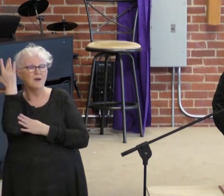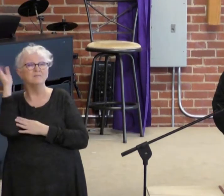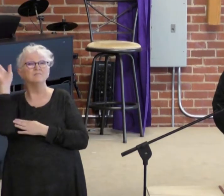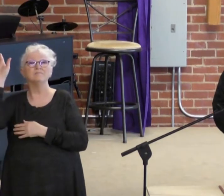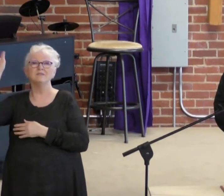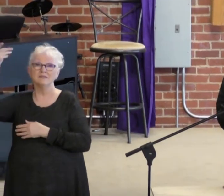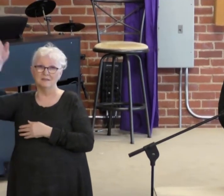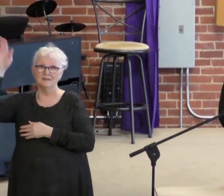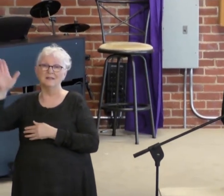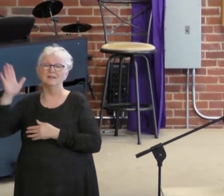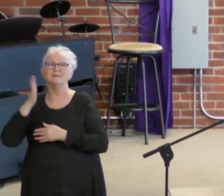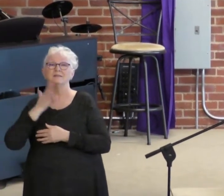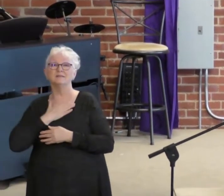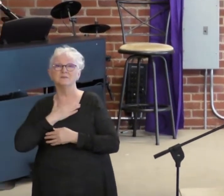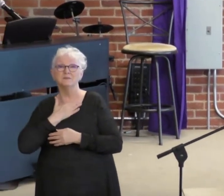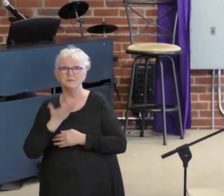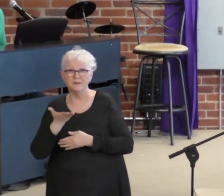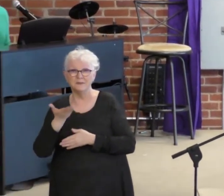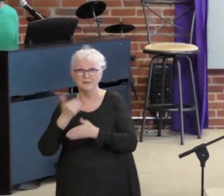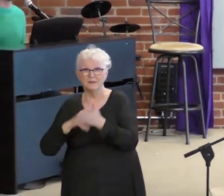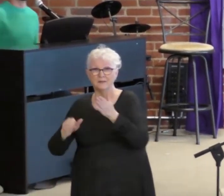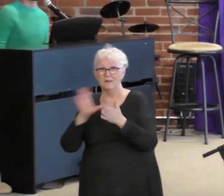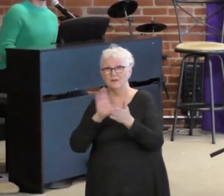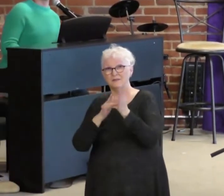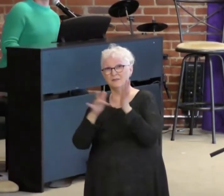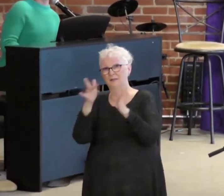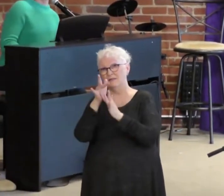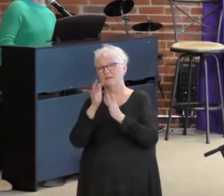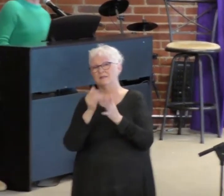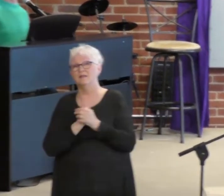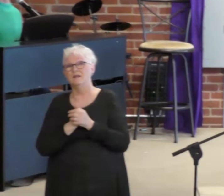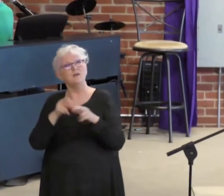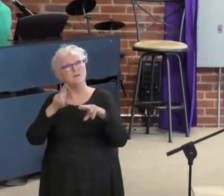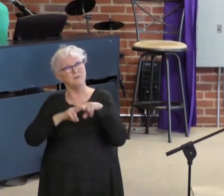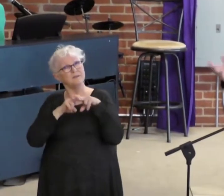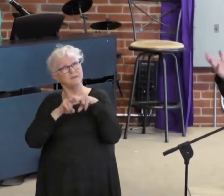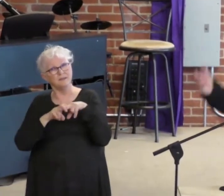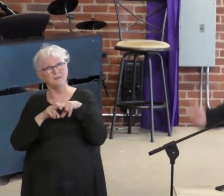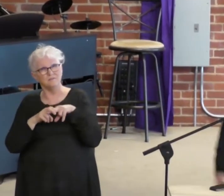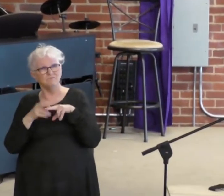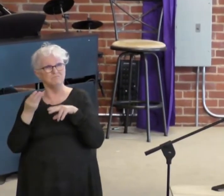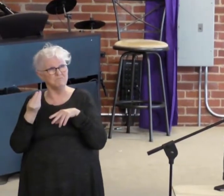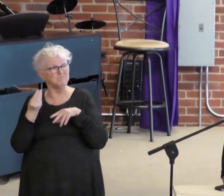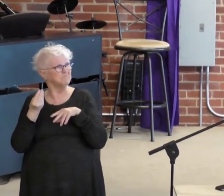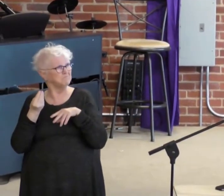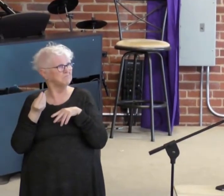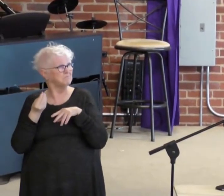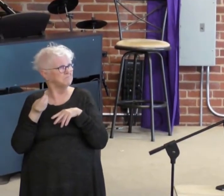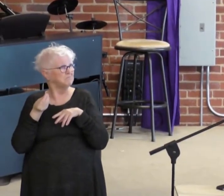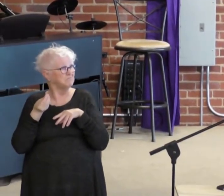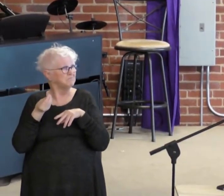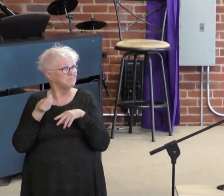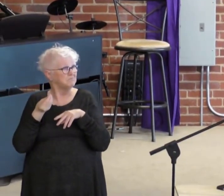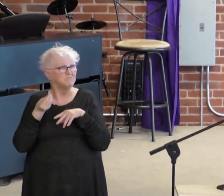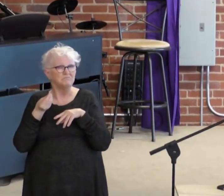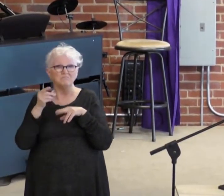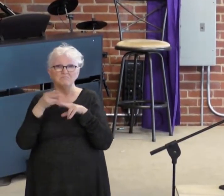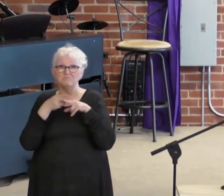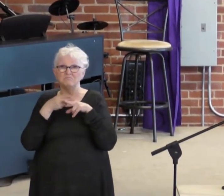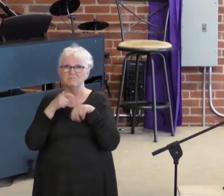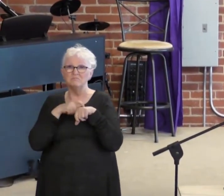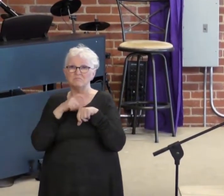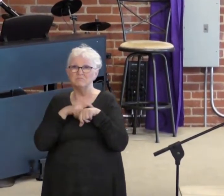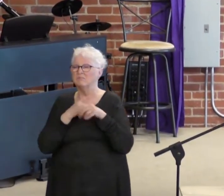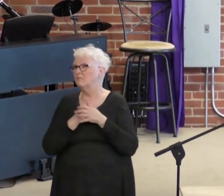of God in Christ Jesus concerning you. So you've been sitting for a little while. If you would like to stand, you can. You don't have